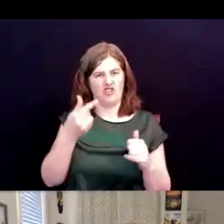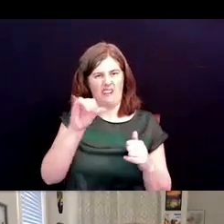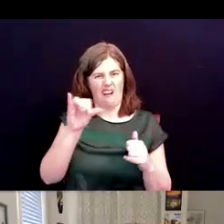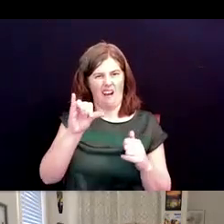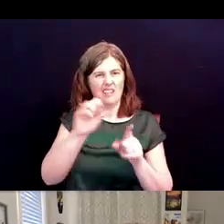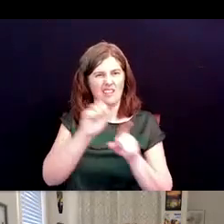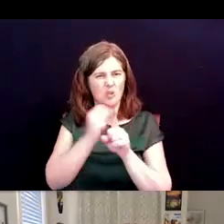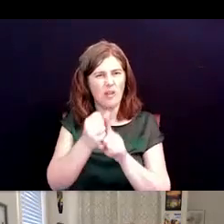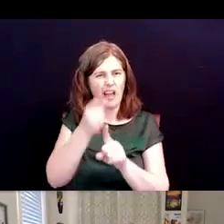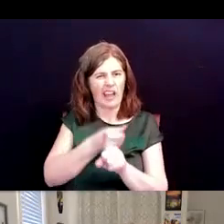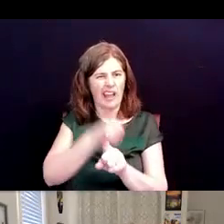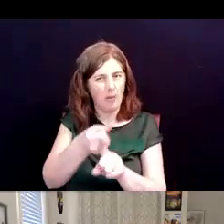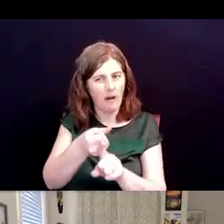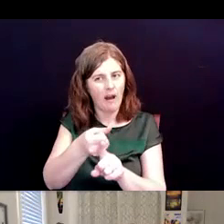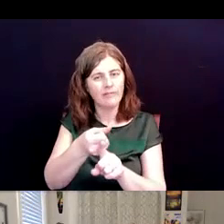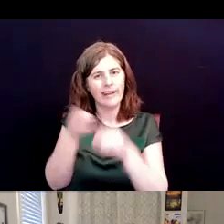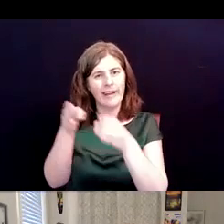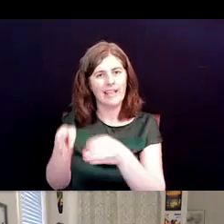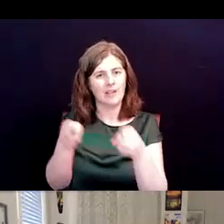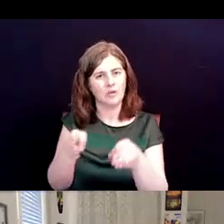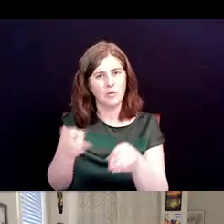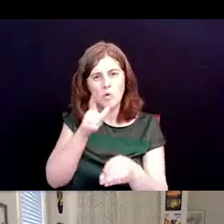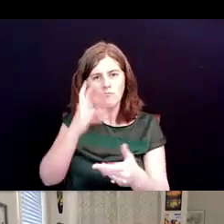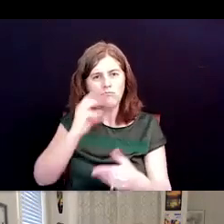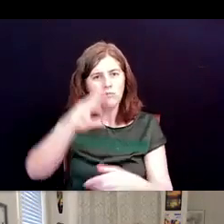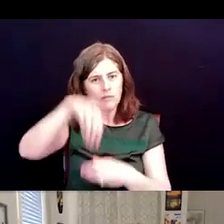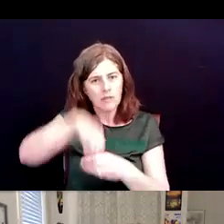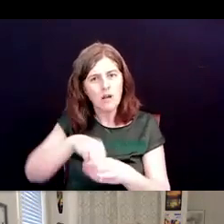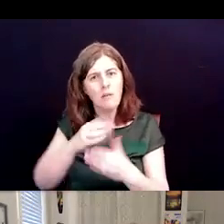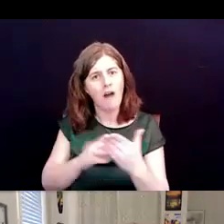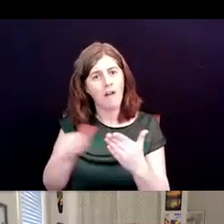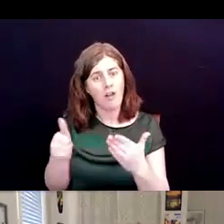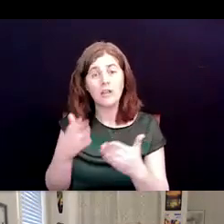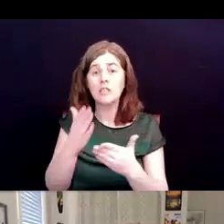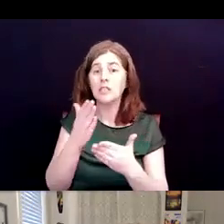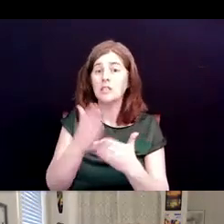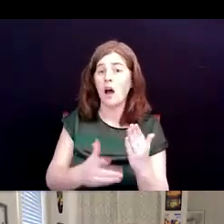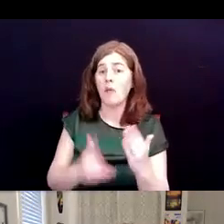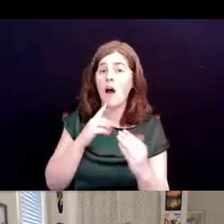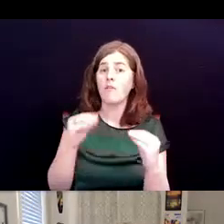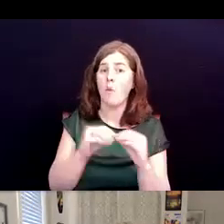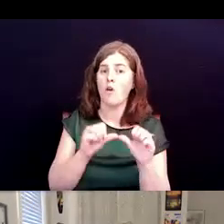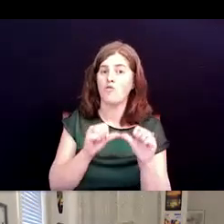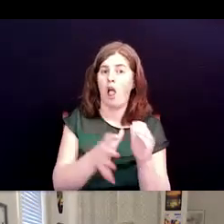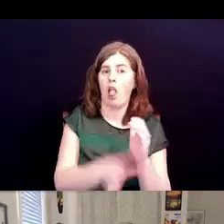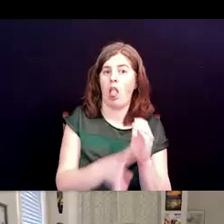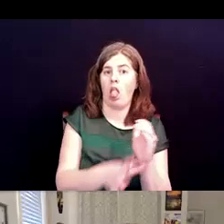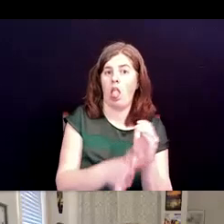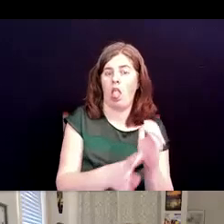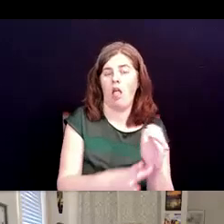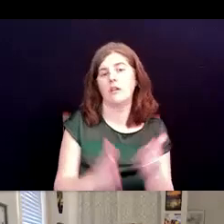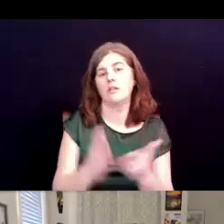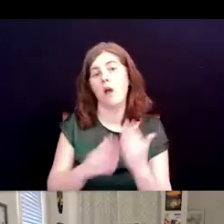conditions that can impact individuals on the spectrum, but certainly there are others. Some individuals will have more chronic loose stools. Some will have